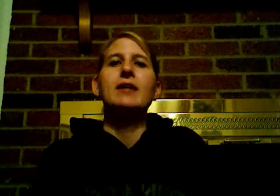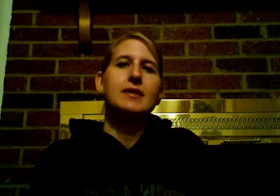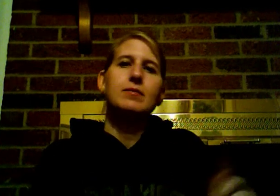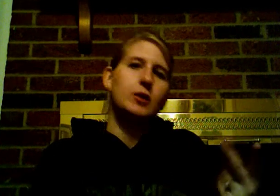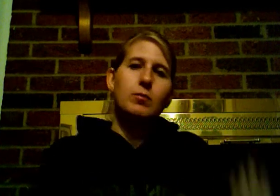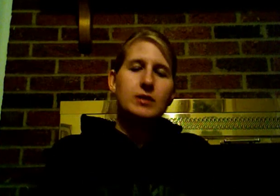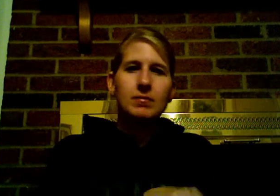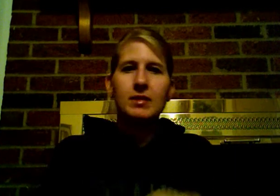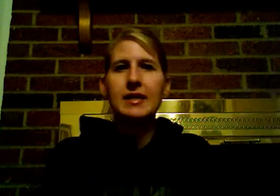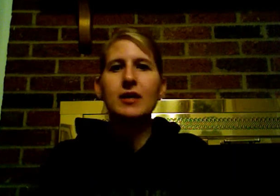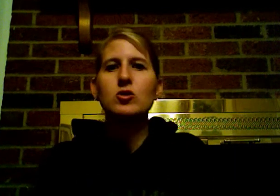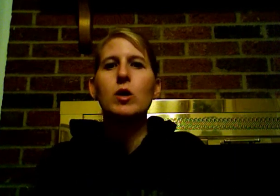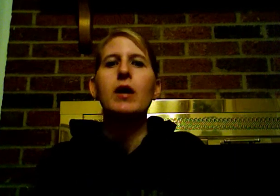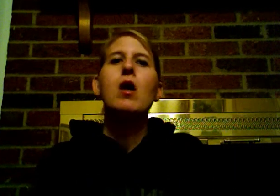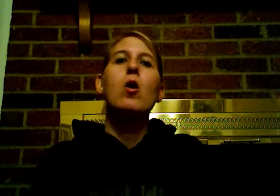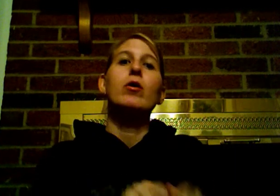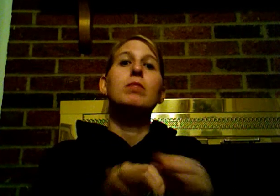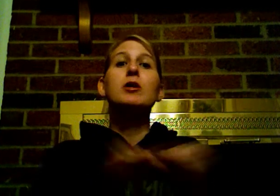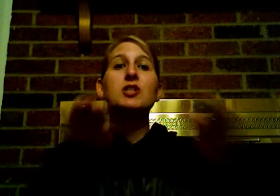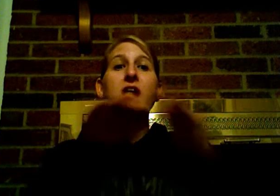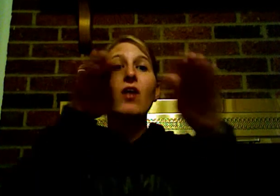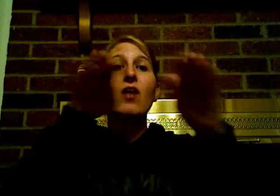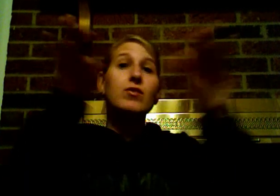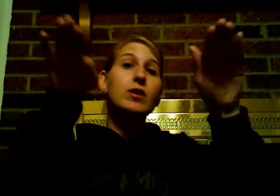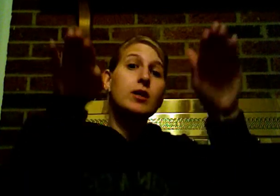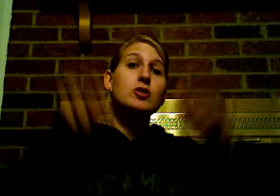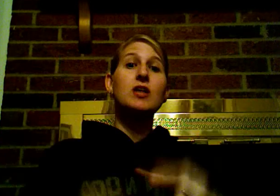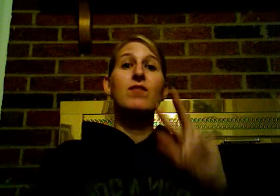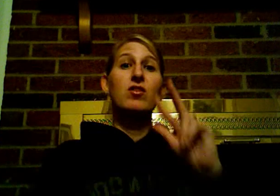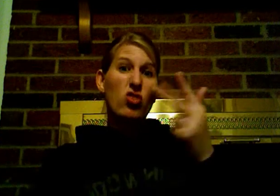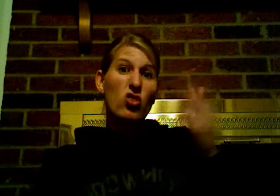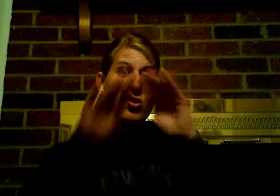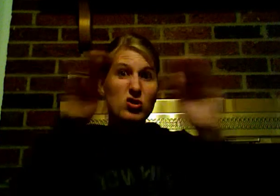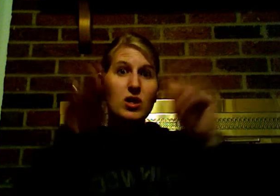said, put something in the second drawer. Or the bookshelf,